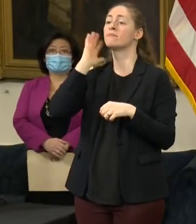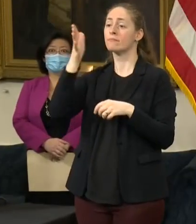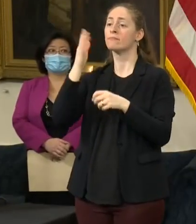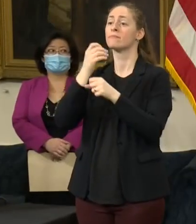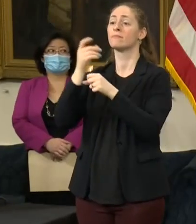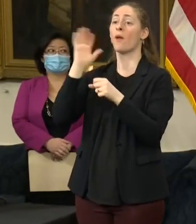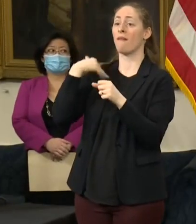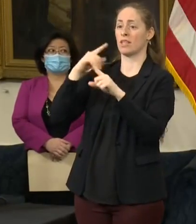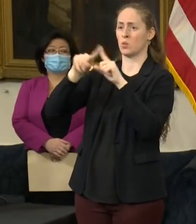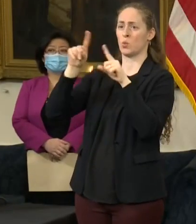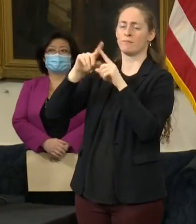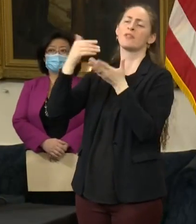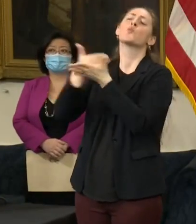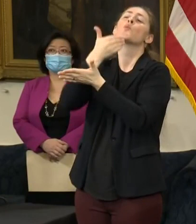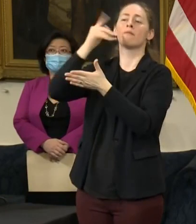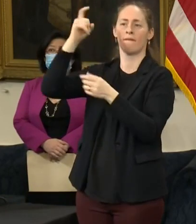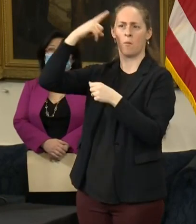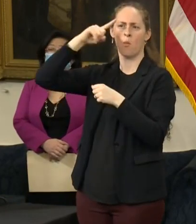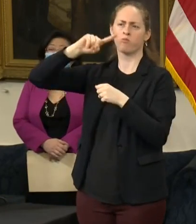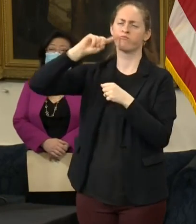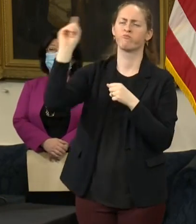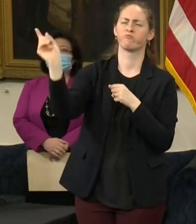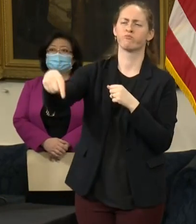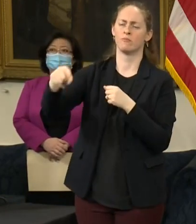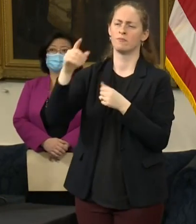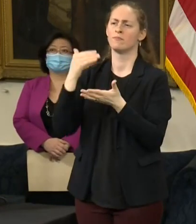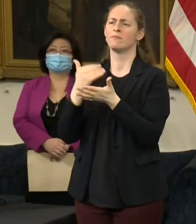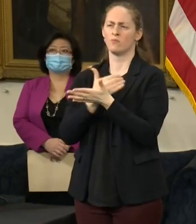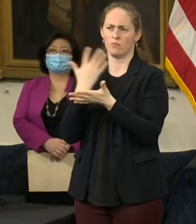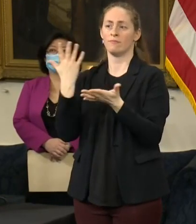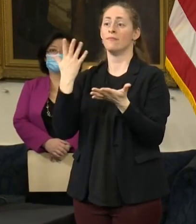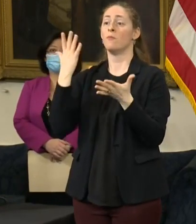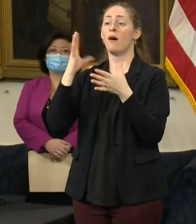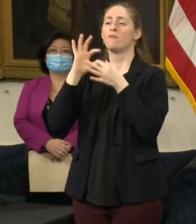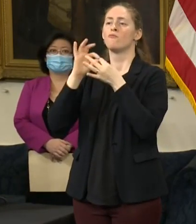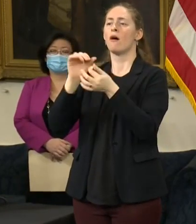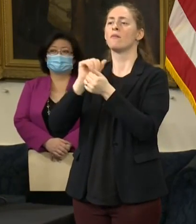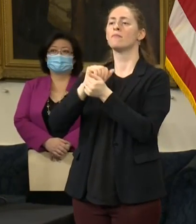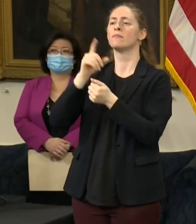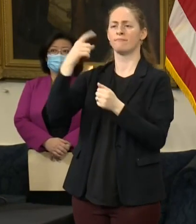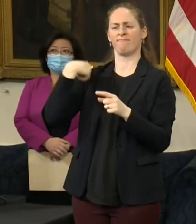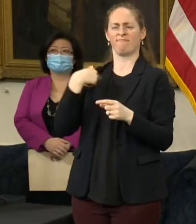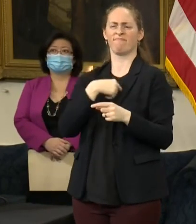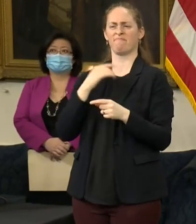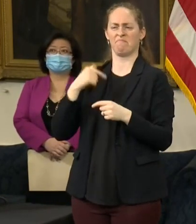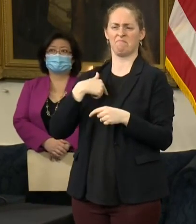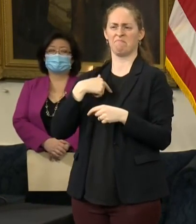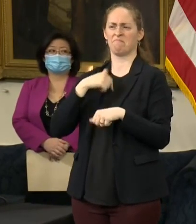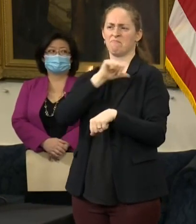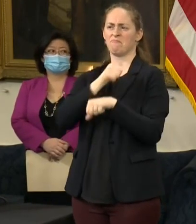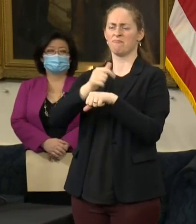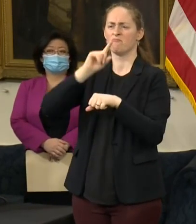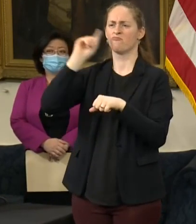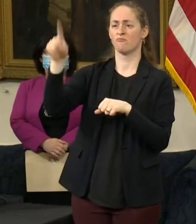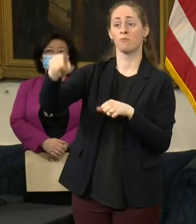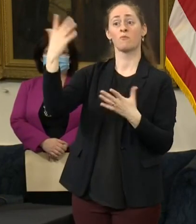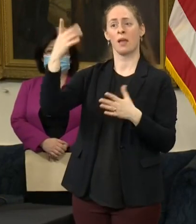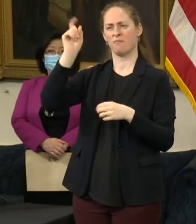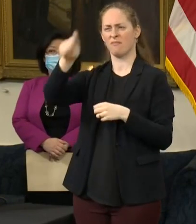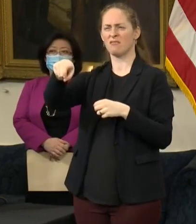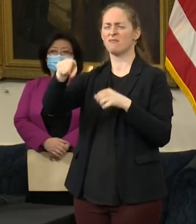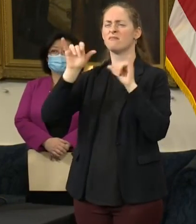of a school setting where interaction with others is likely, including classrooms, hallways,